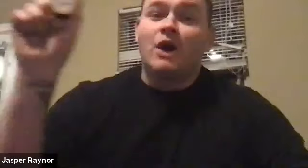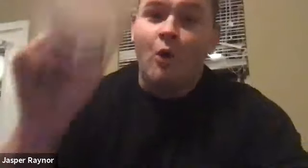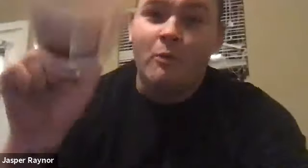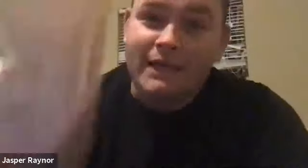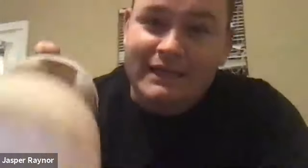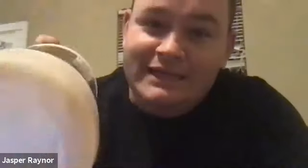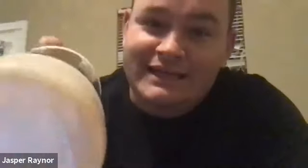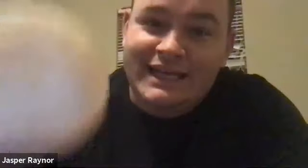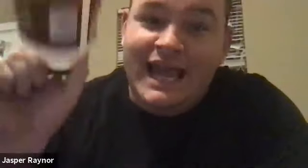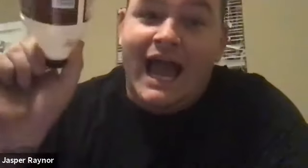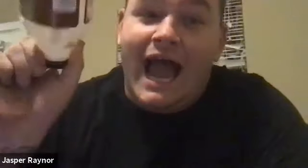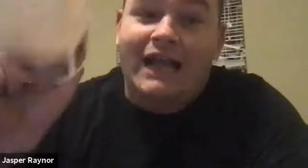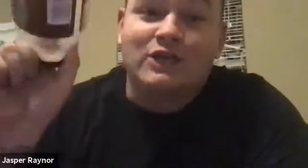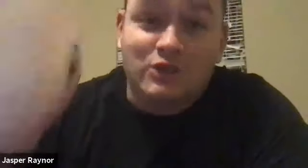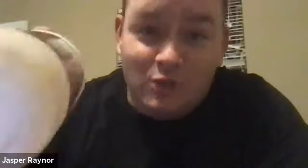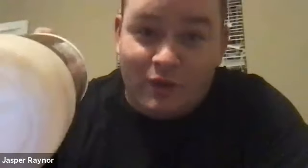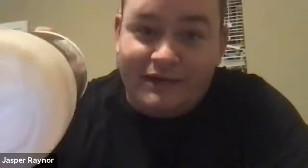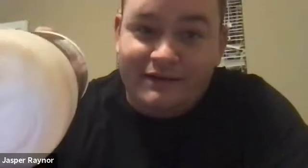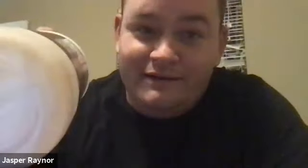told me I could do it.